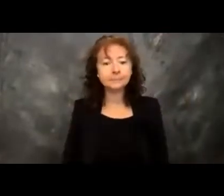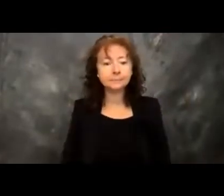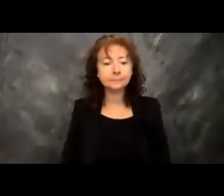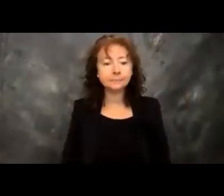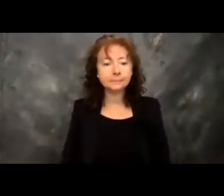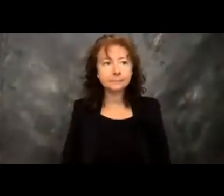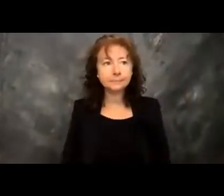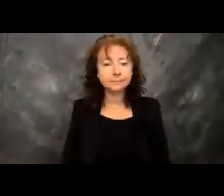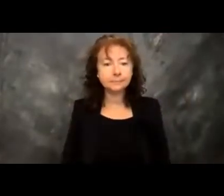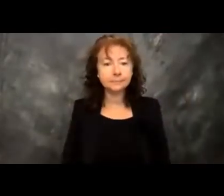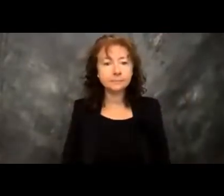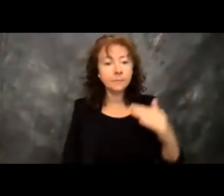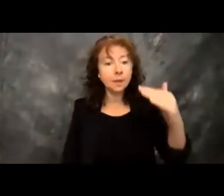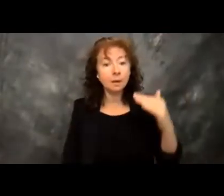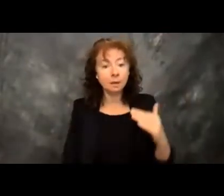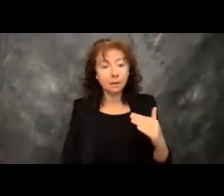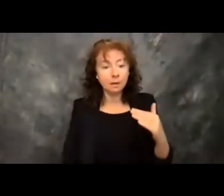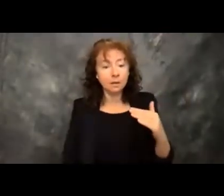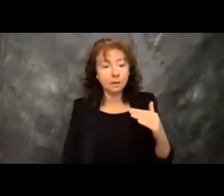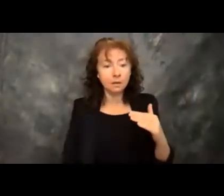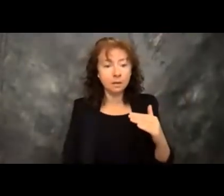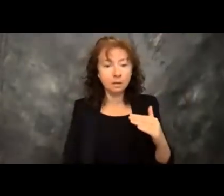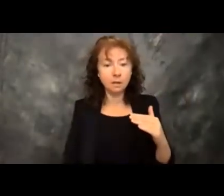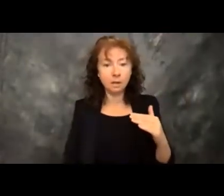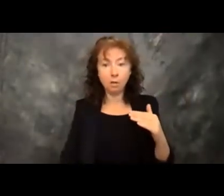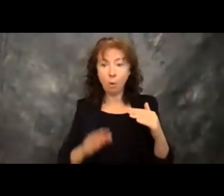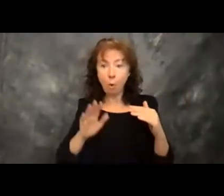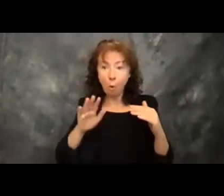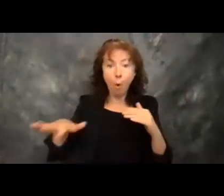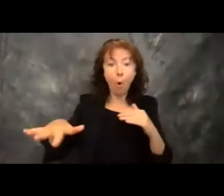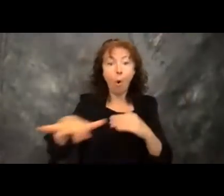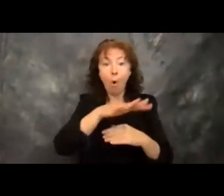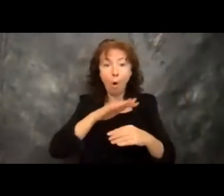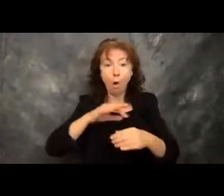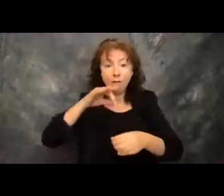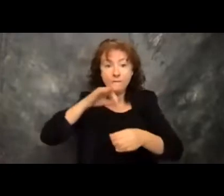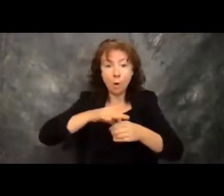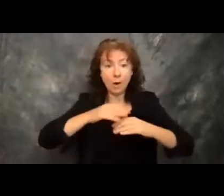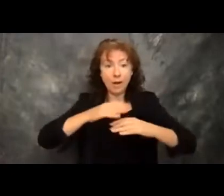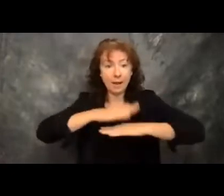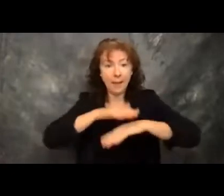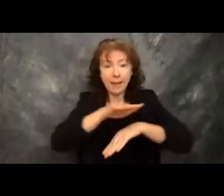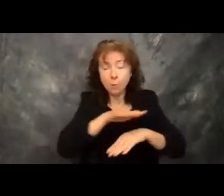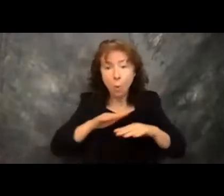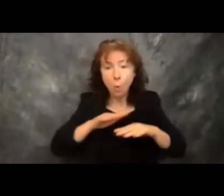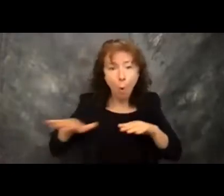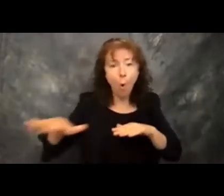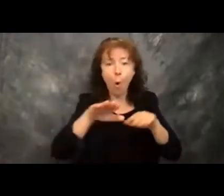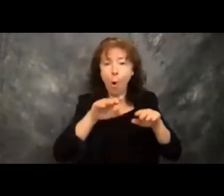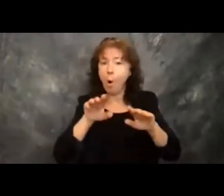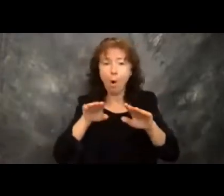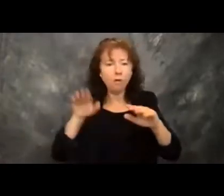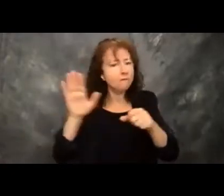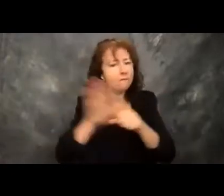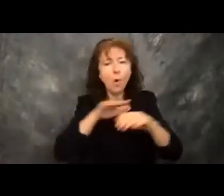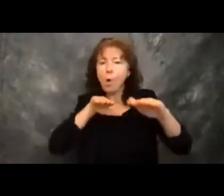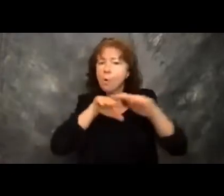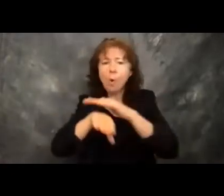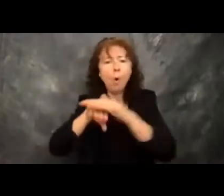the completely accessibility. We don't have a polling station that will be full accessible.